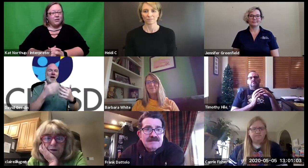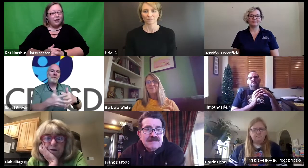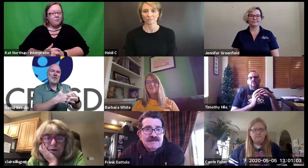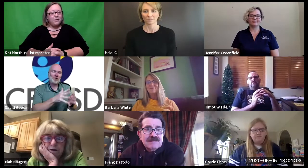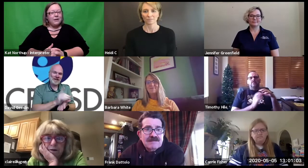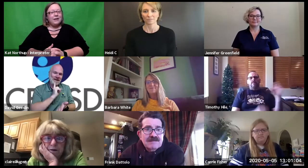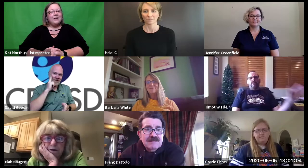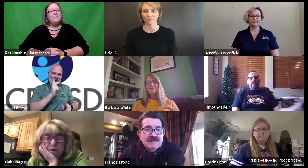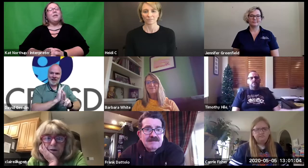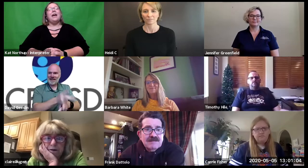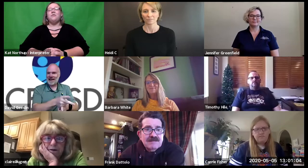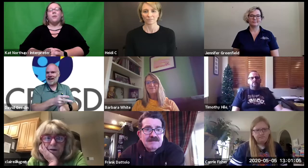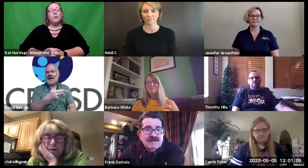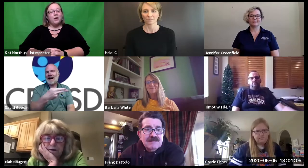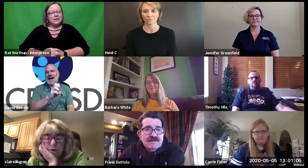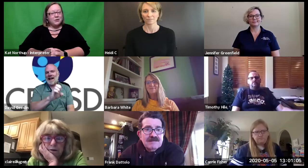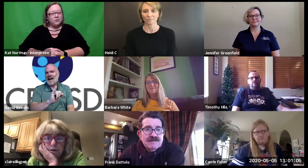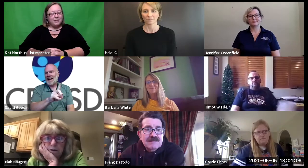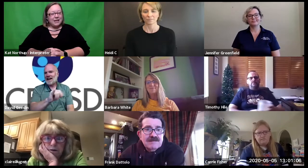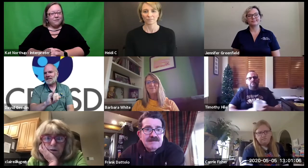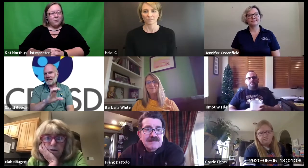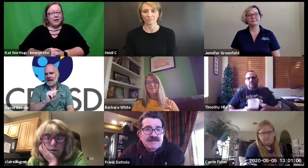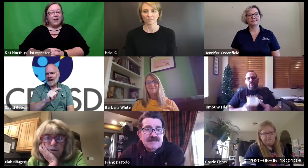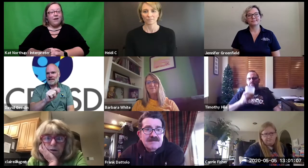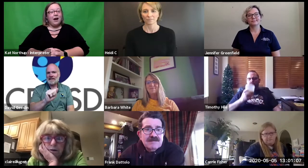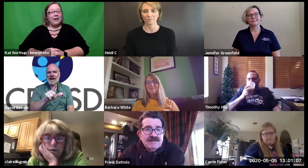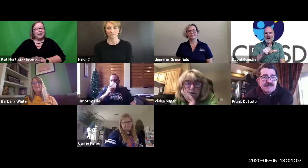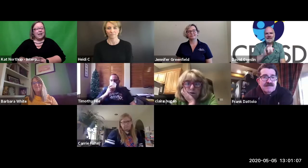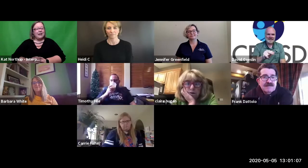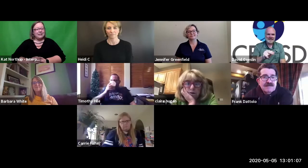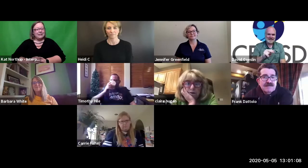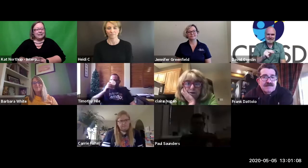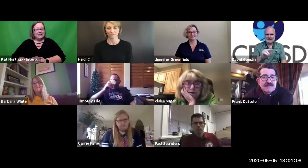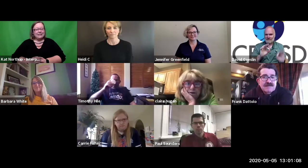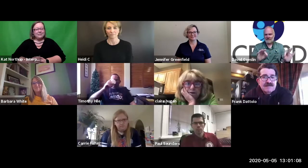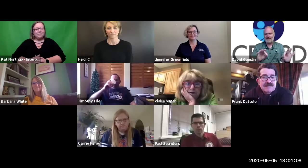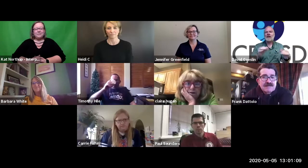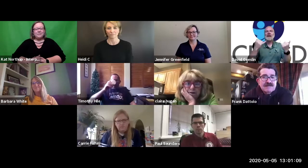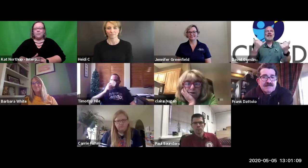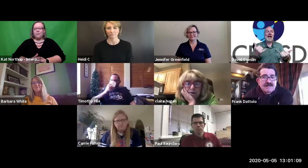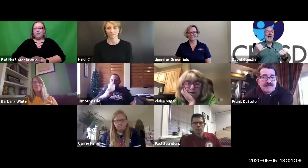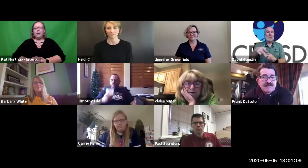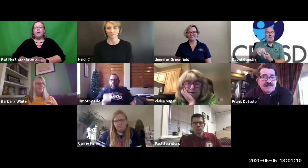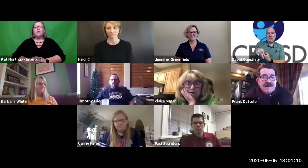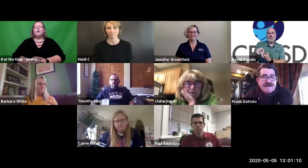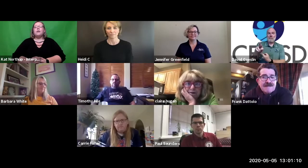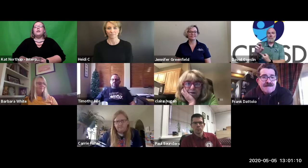Katie Northup. And from American School for the Deaf, we have Heidi Catalan.